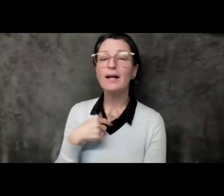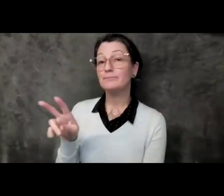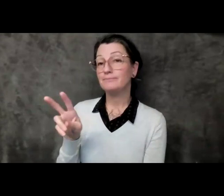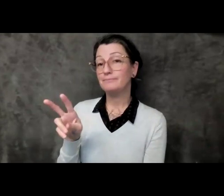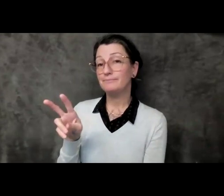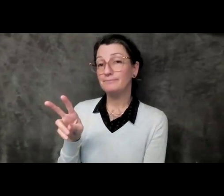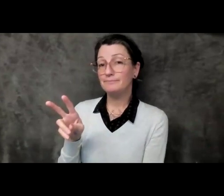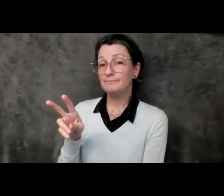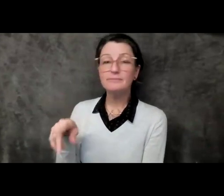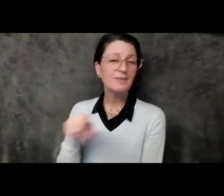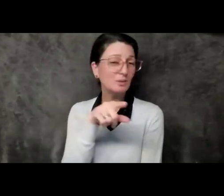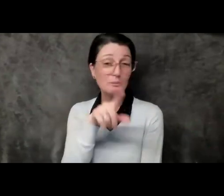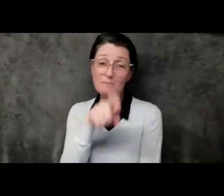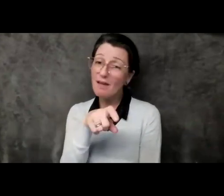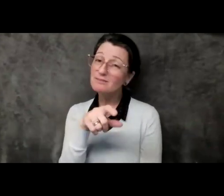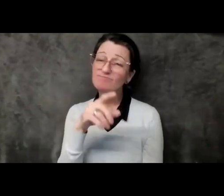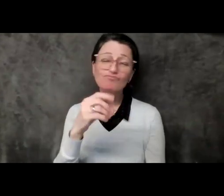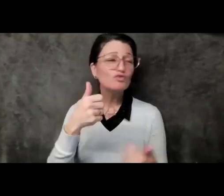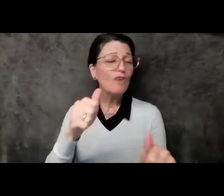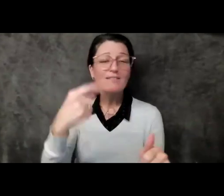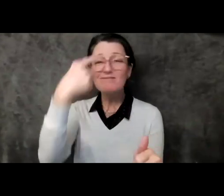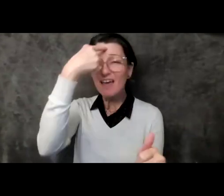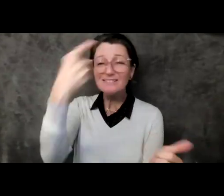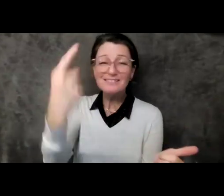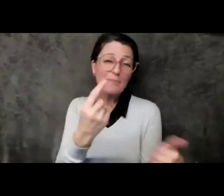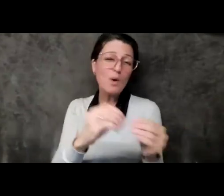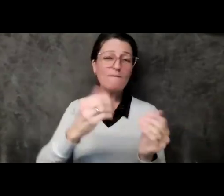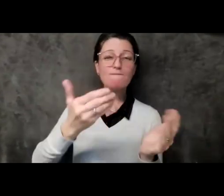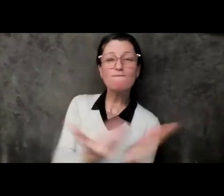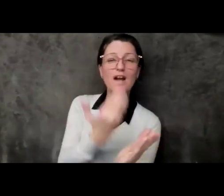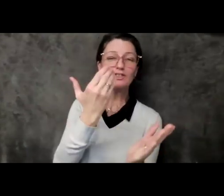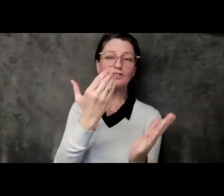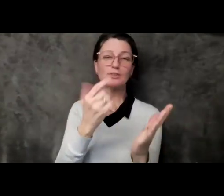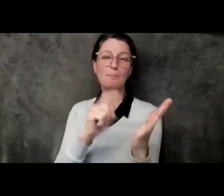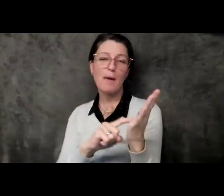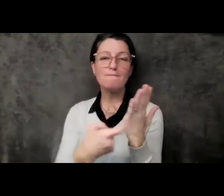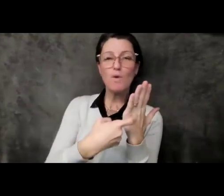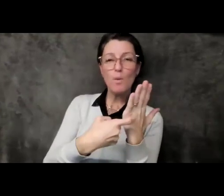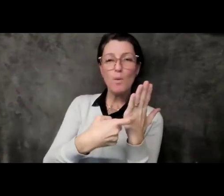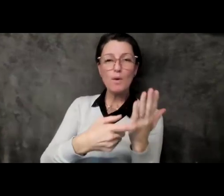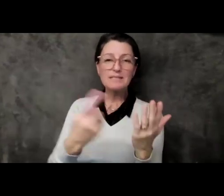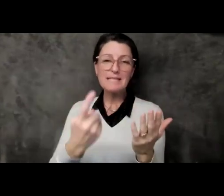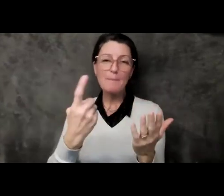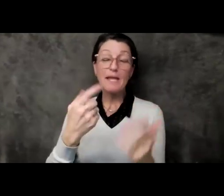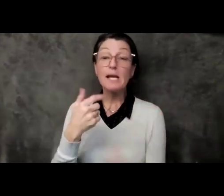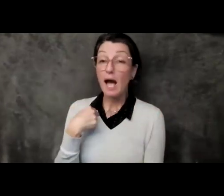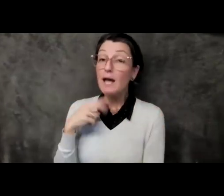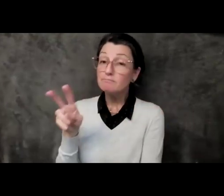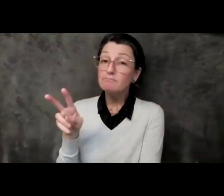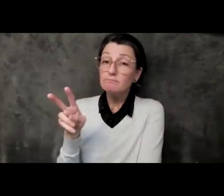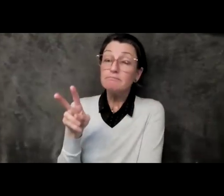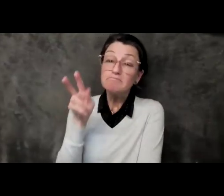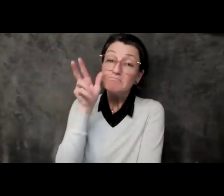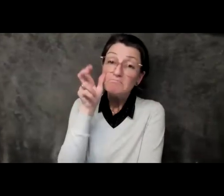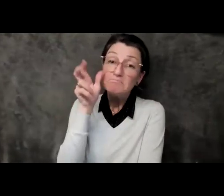they just kept saying, you have to reach for a fresher metaphor, something sparkly, something that will sparkle us. So I listen and I listen, and